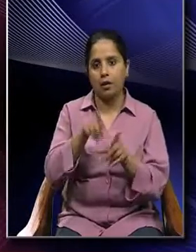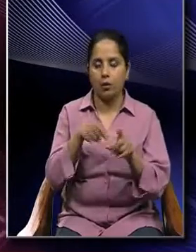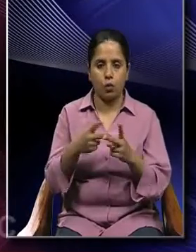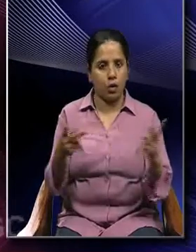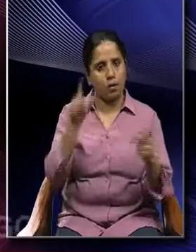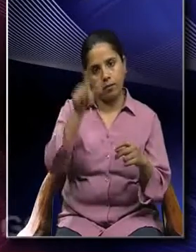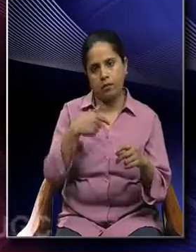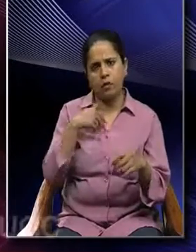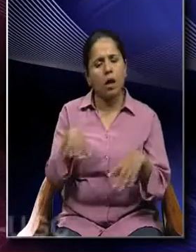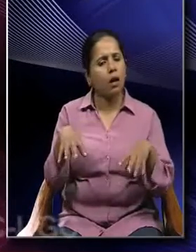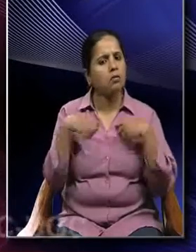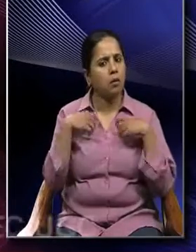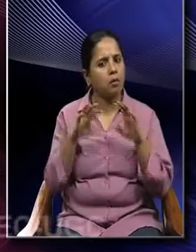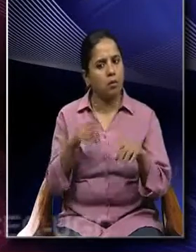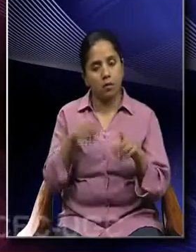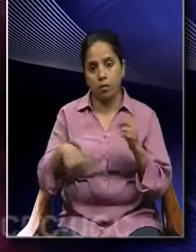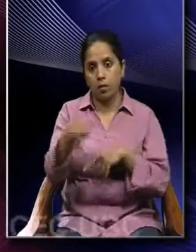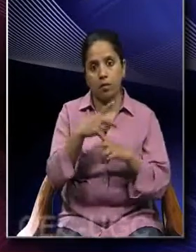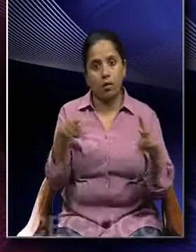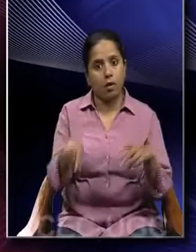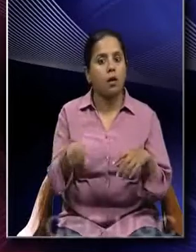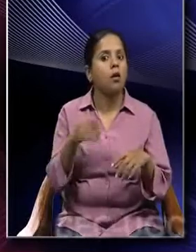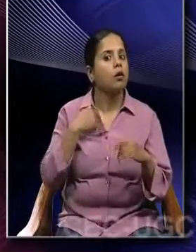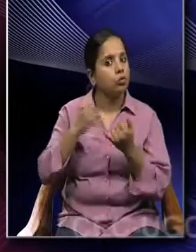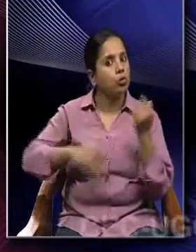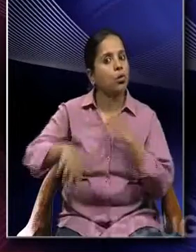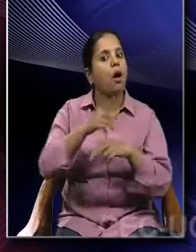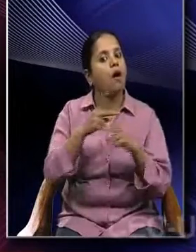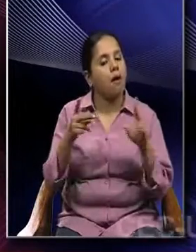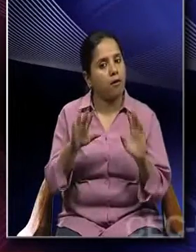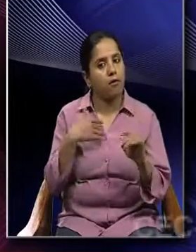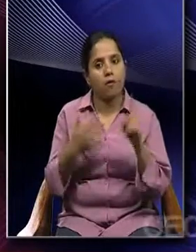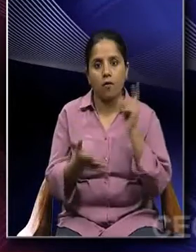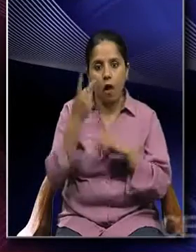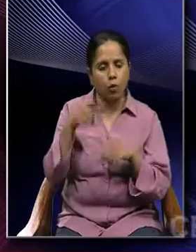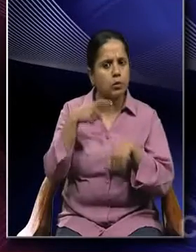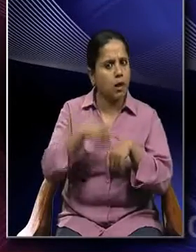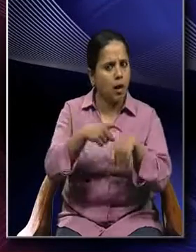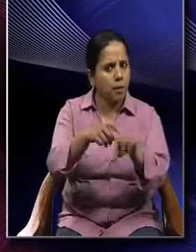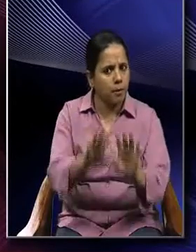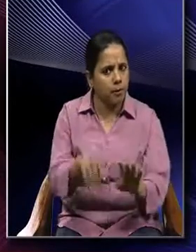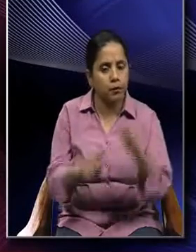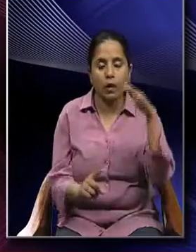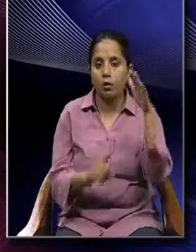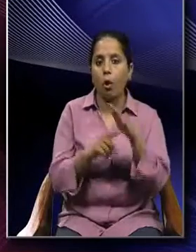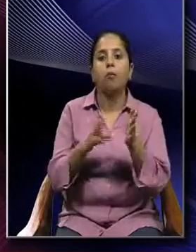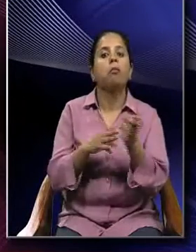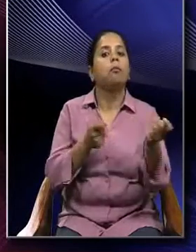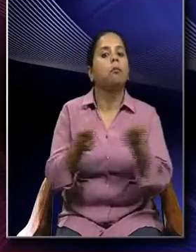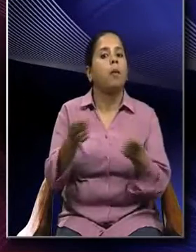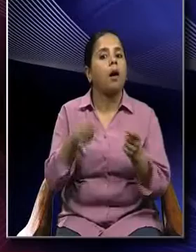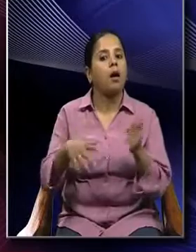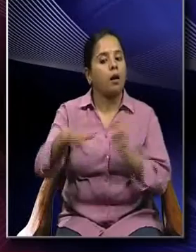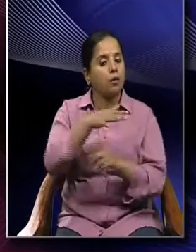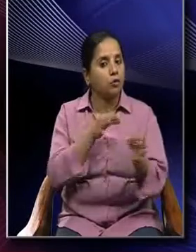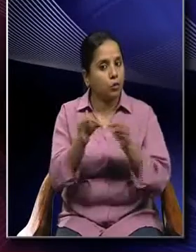we do accept, because these things are prevalent in our society. We find at times that the top management is dealing with